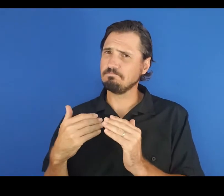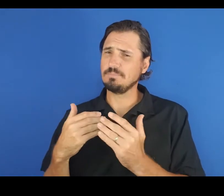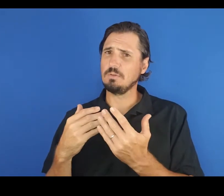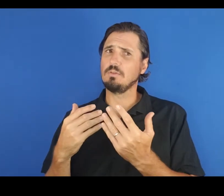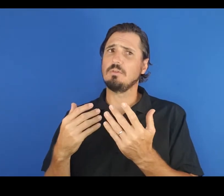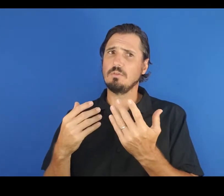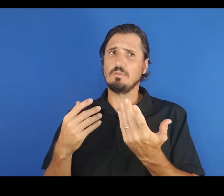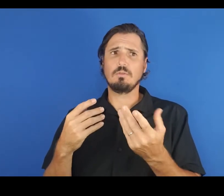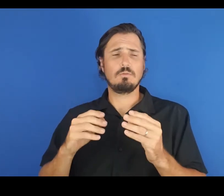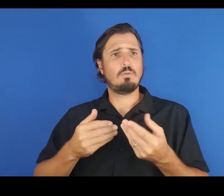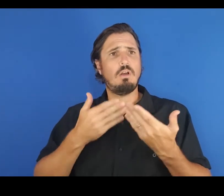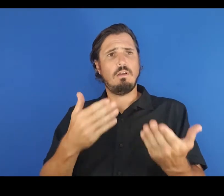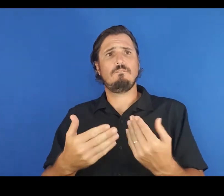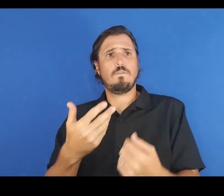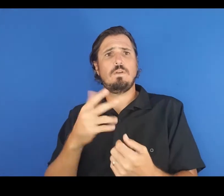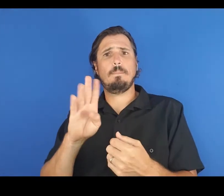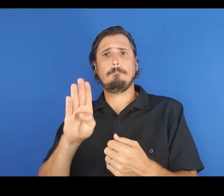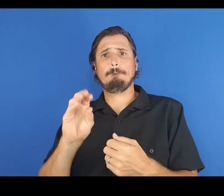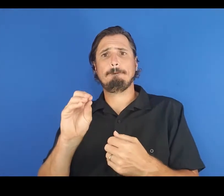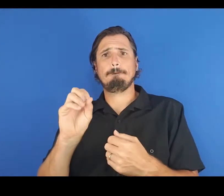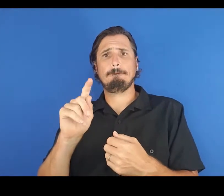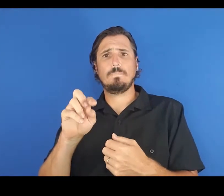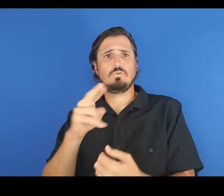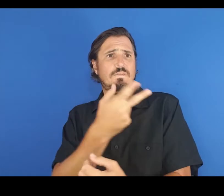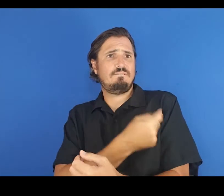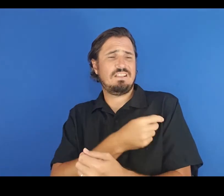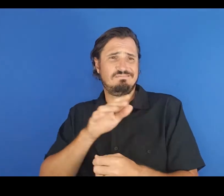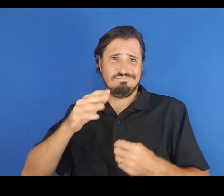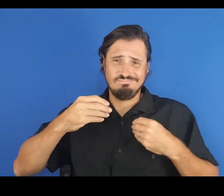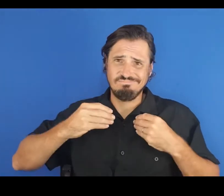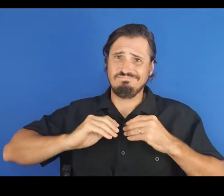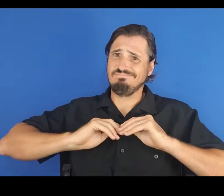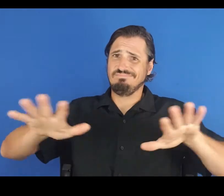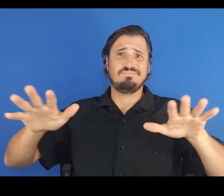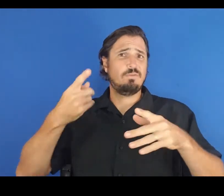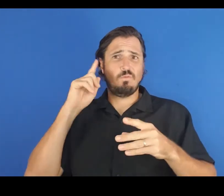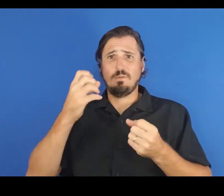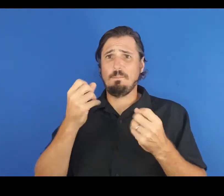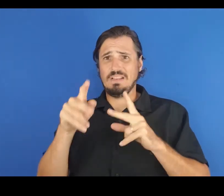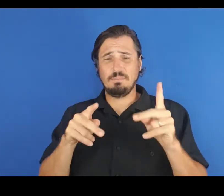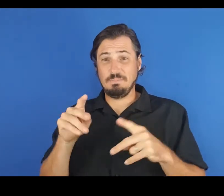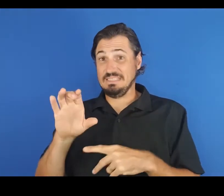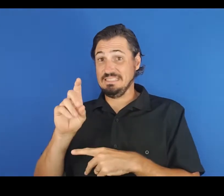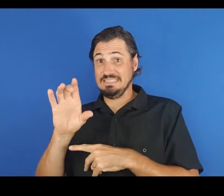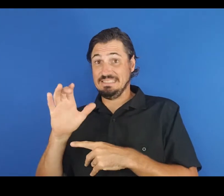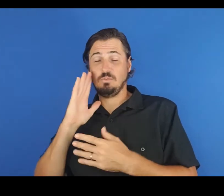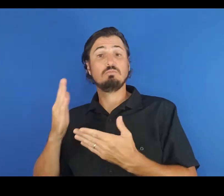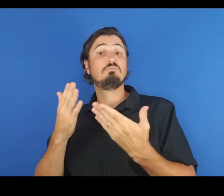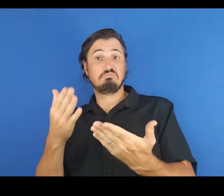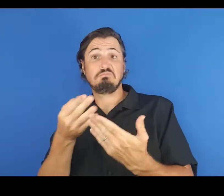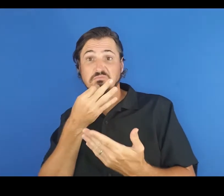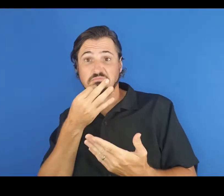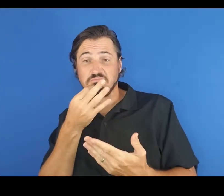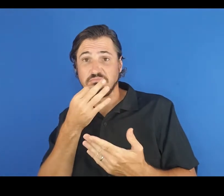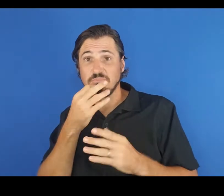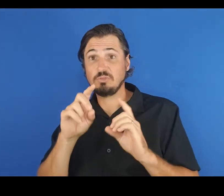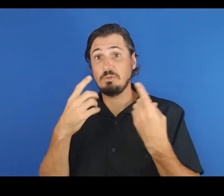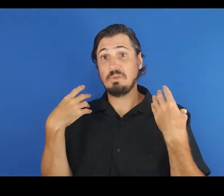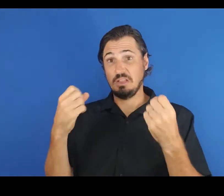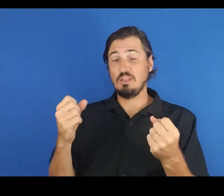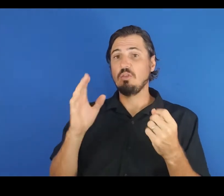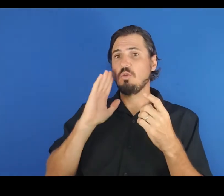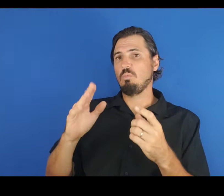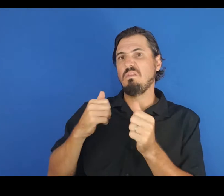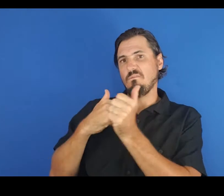to offering booster vaccines widely. The CDC will be making its recommendations soon, and the Department of Health will determine